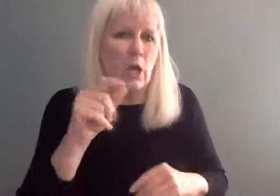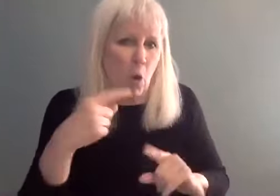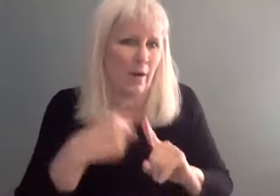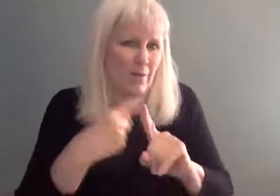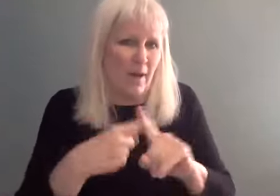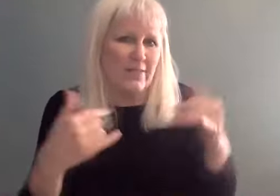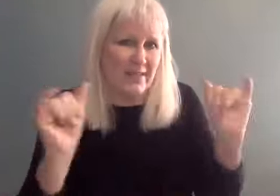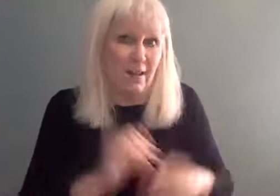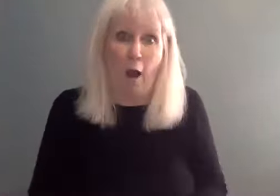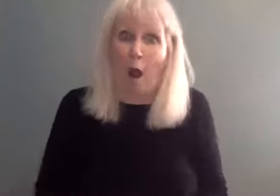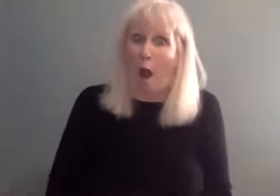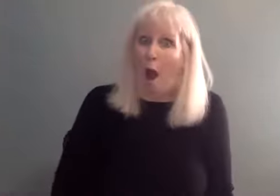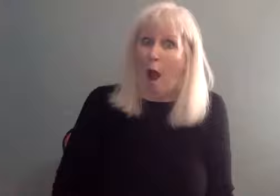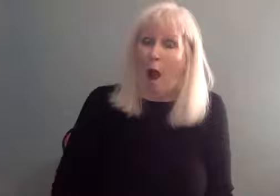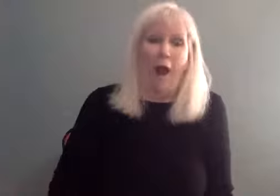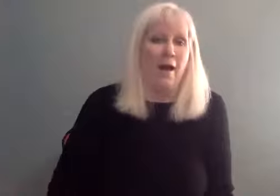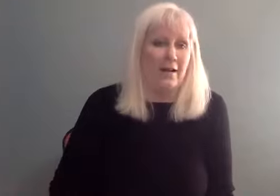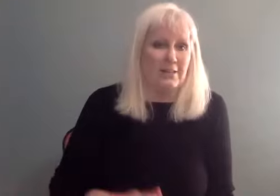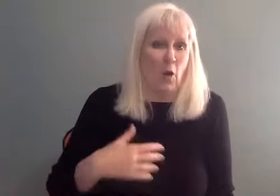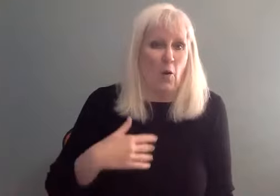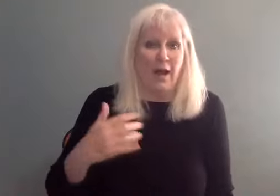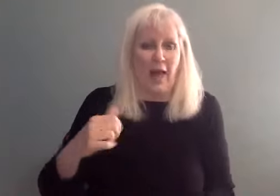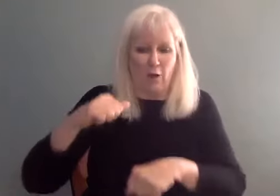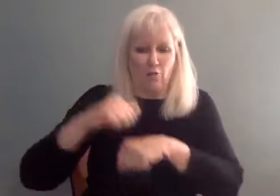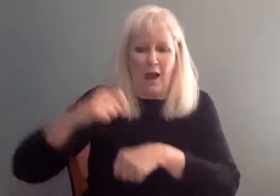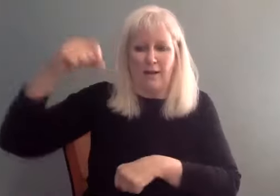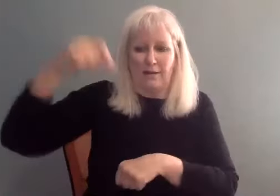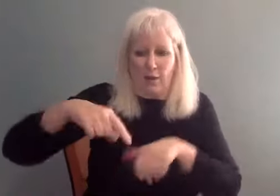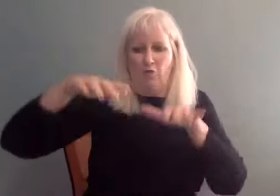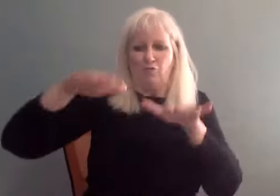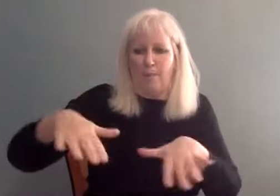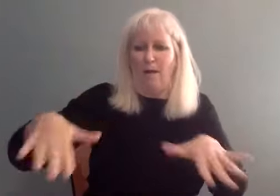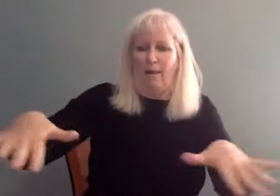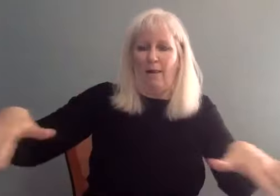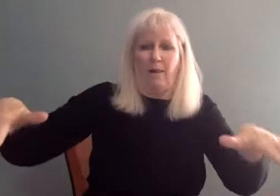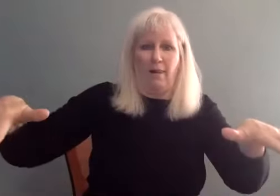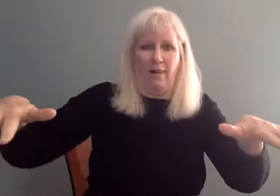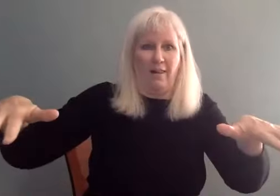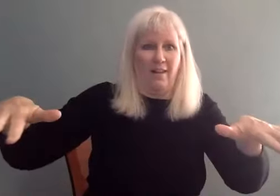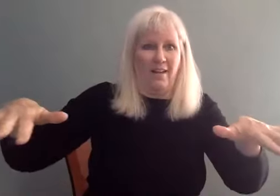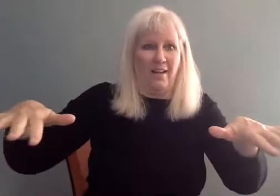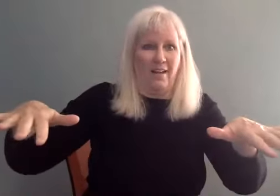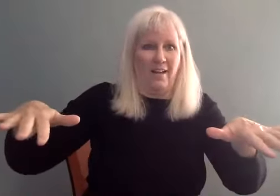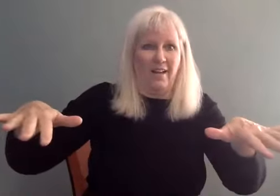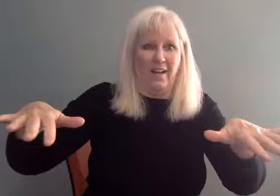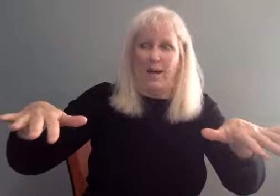about watching a ripple hit the shore. So dad was the biggest. Dad was the biggest. And it freed him up